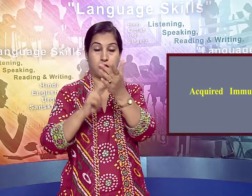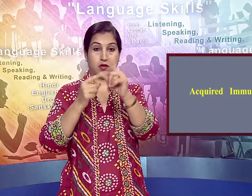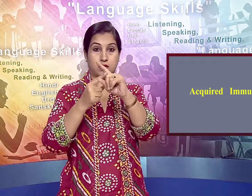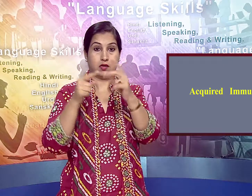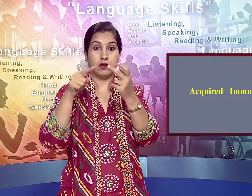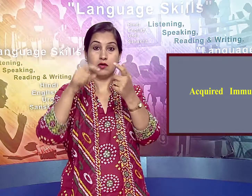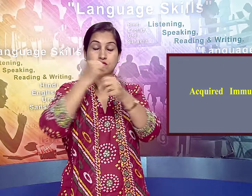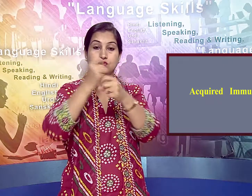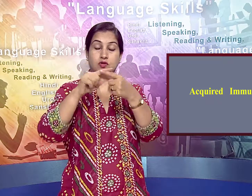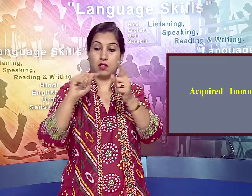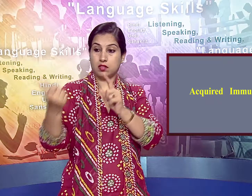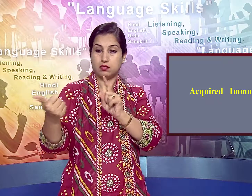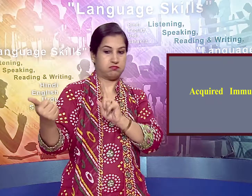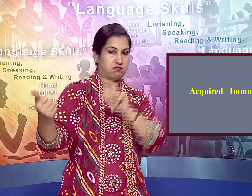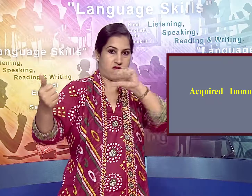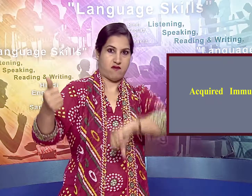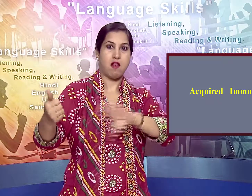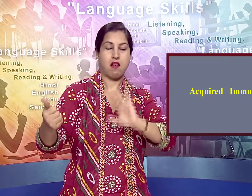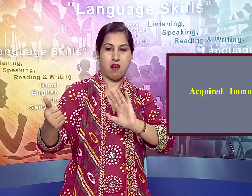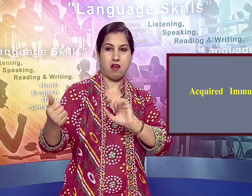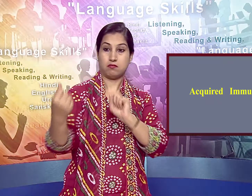them when they invade body again.